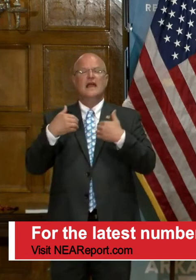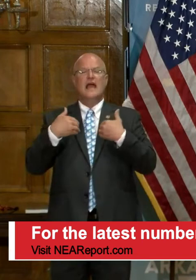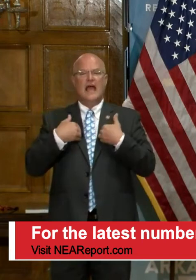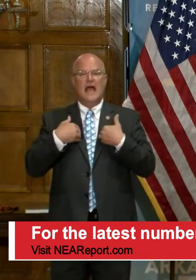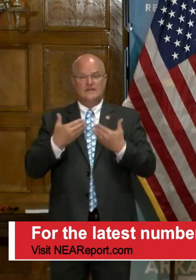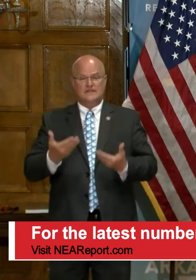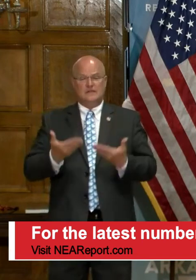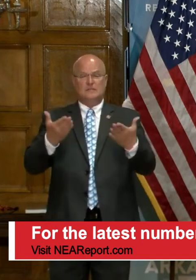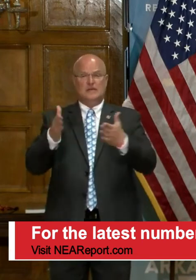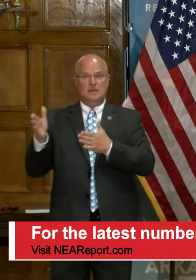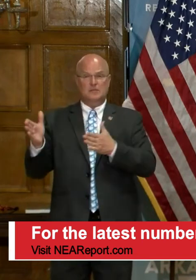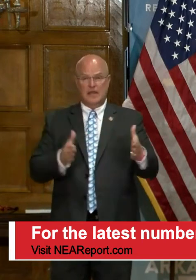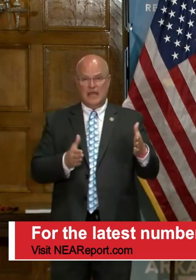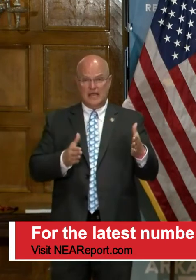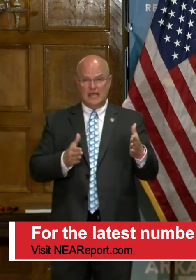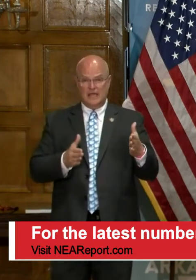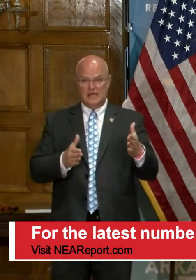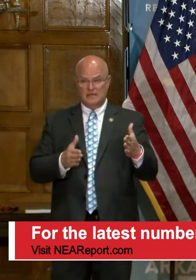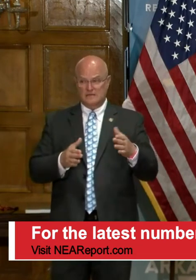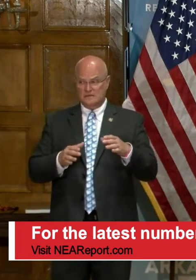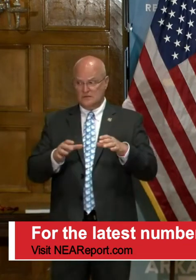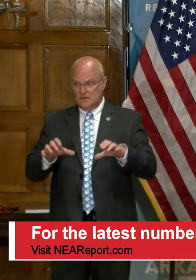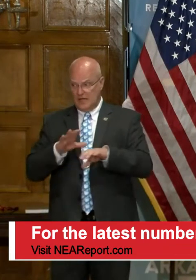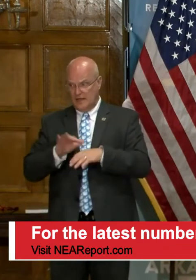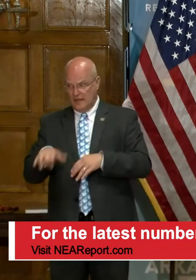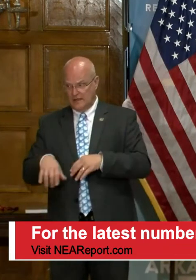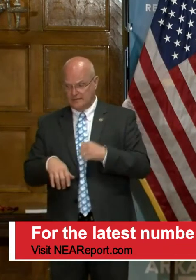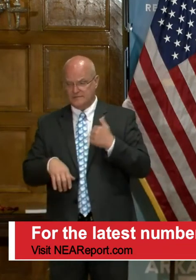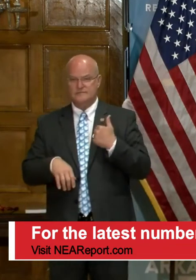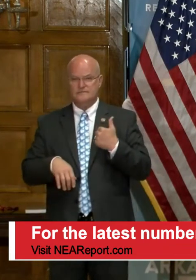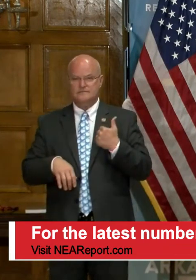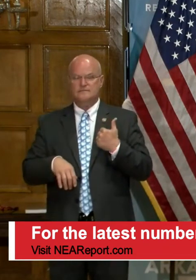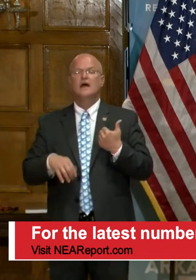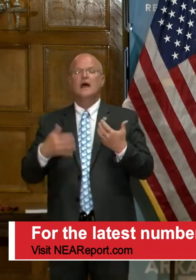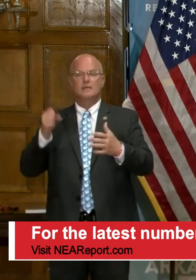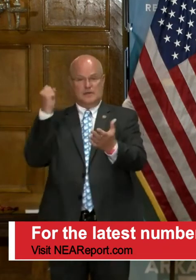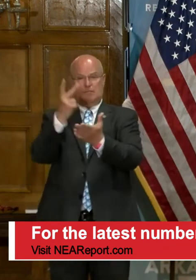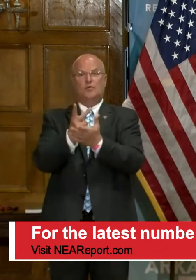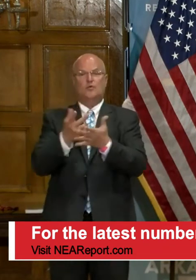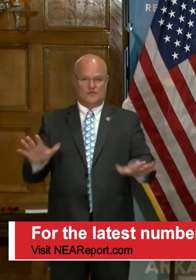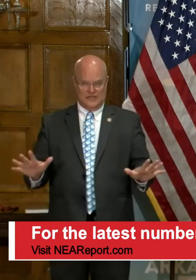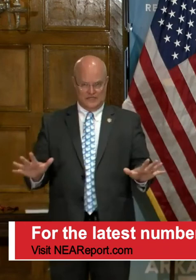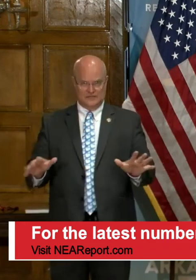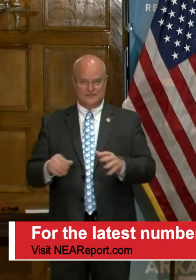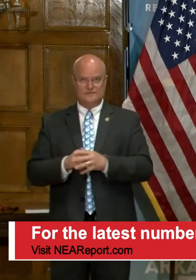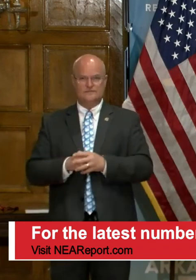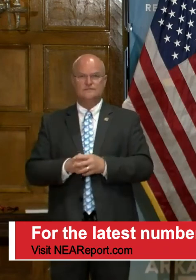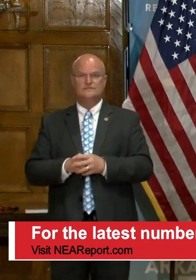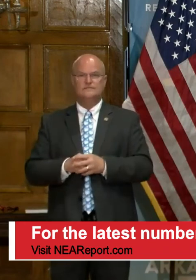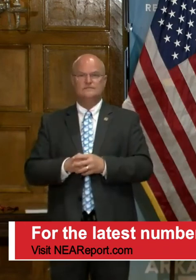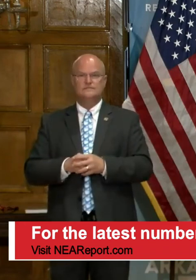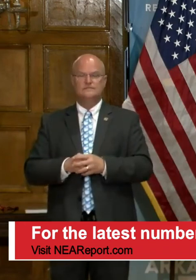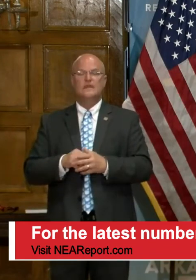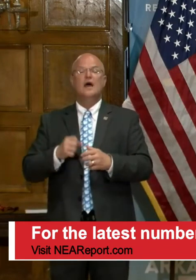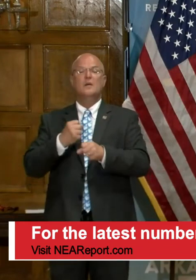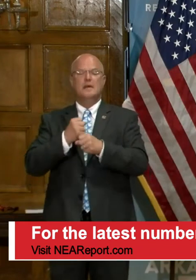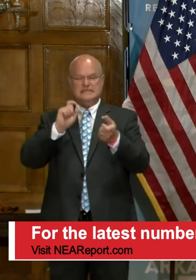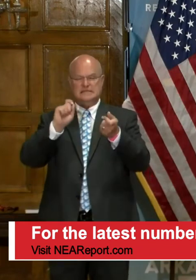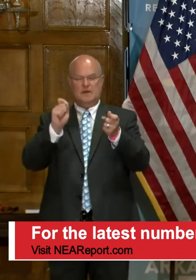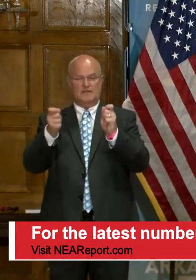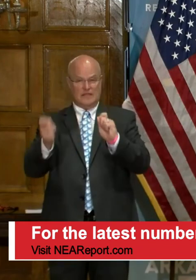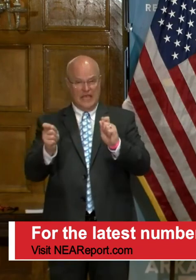have submitted a plan for it. Have you acted upon that? That has been approved. Is that right? They made